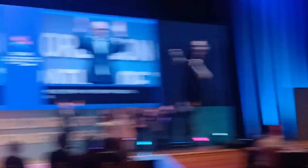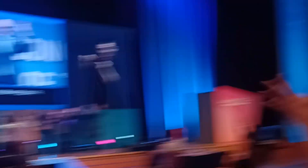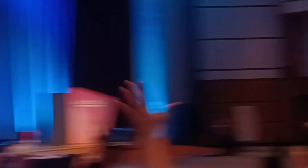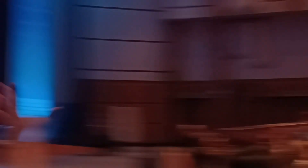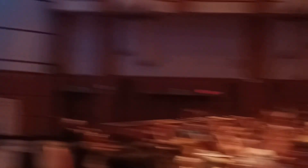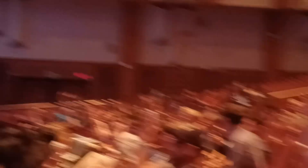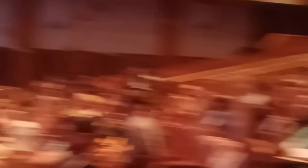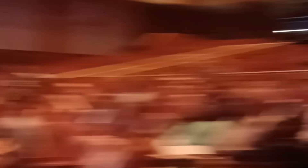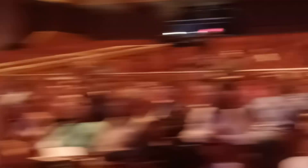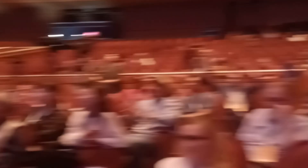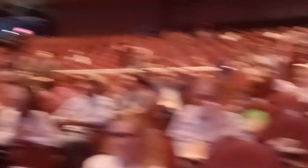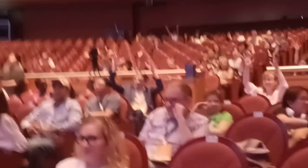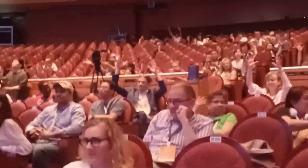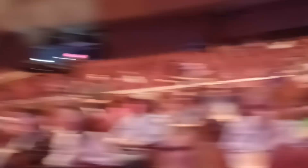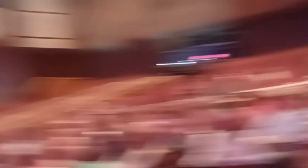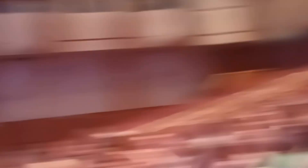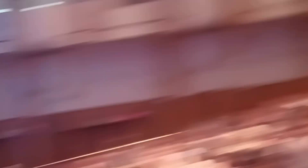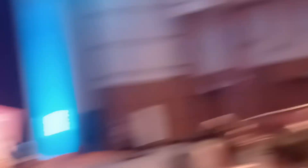Thank you.